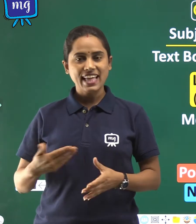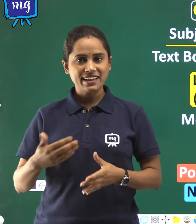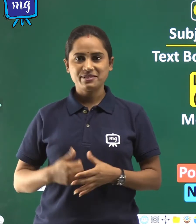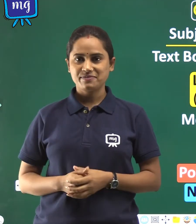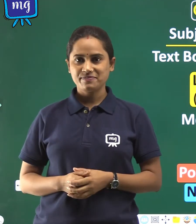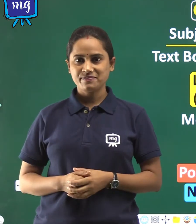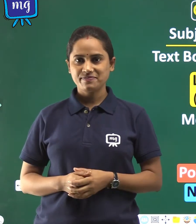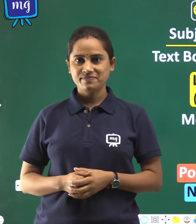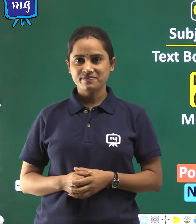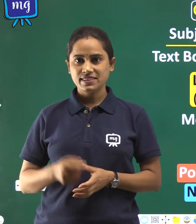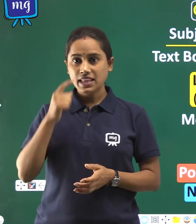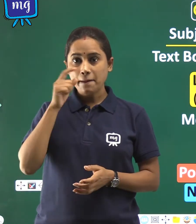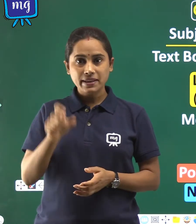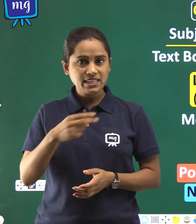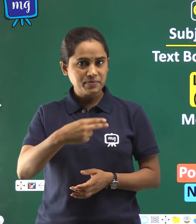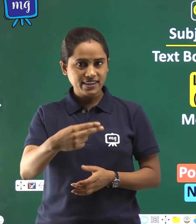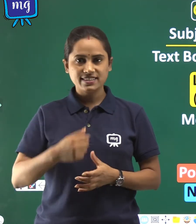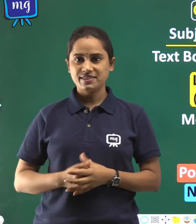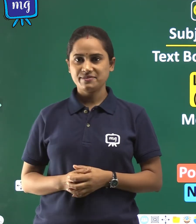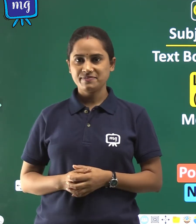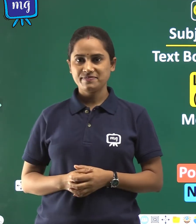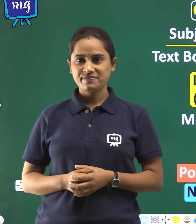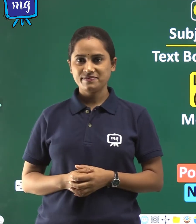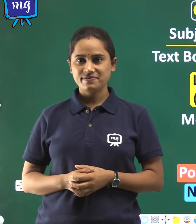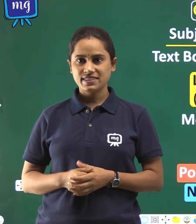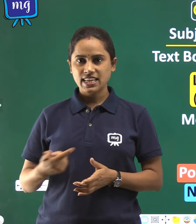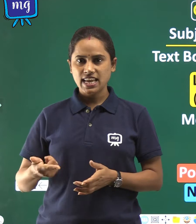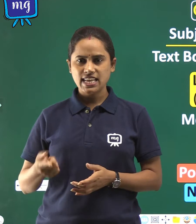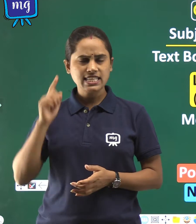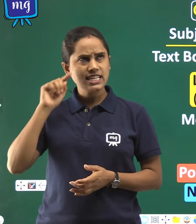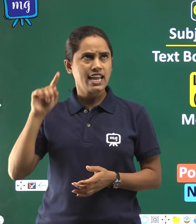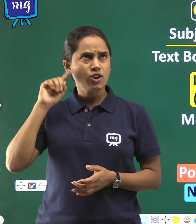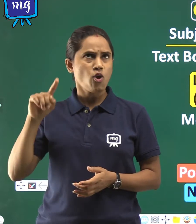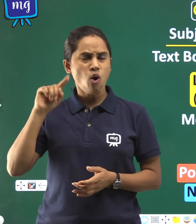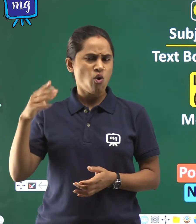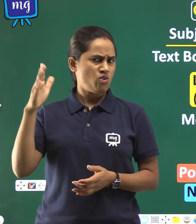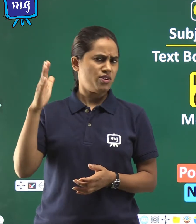that Mrs. Pearson is ignored